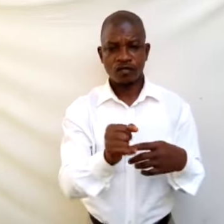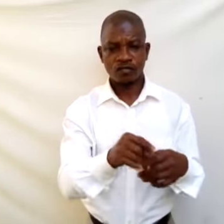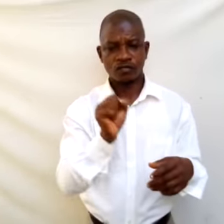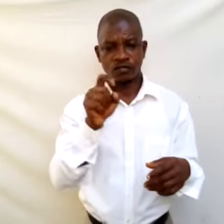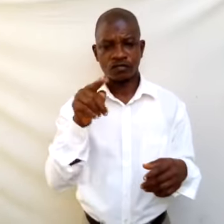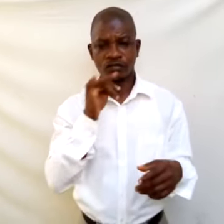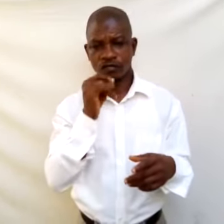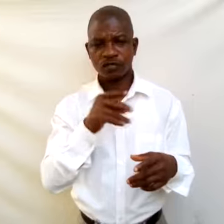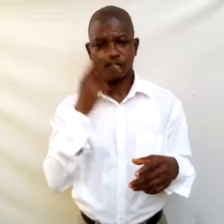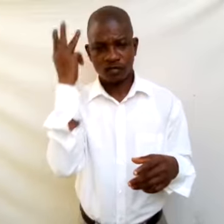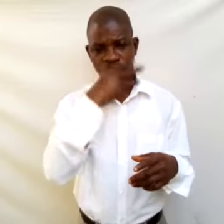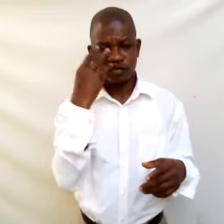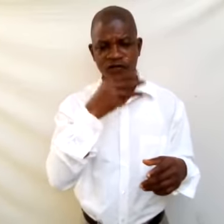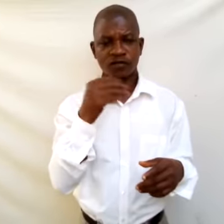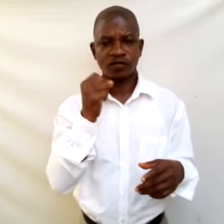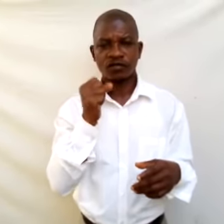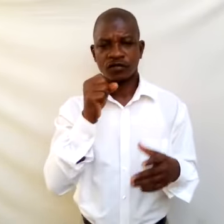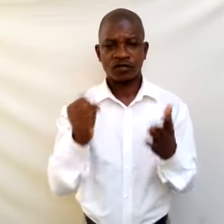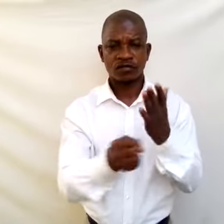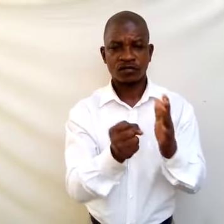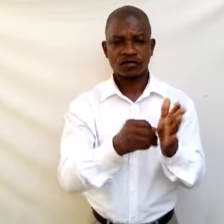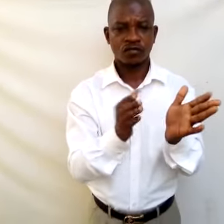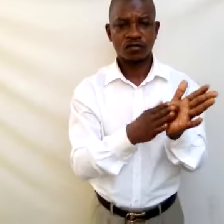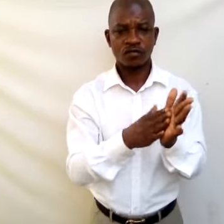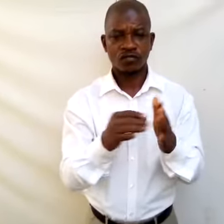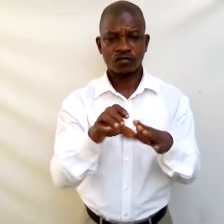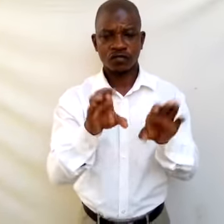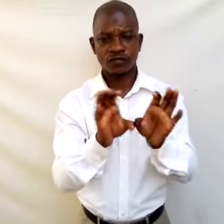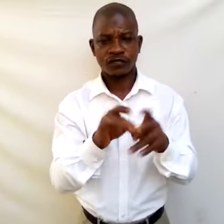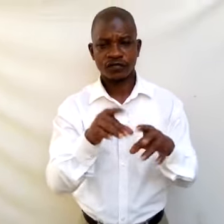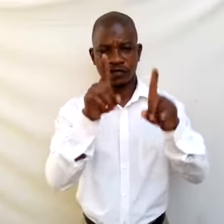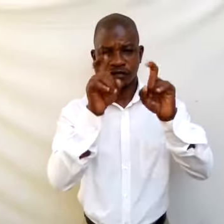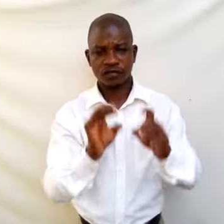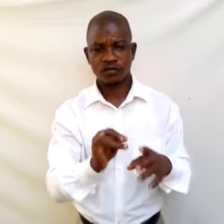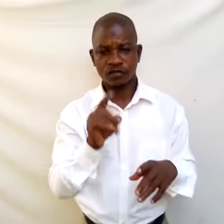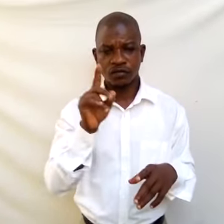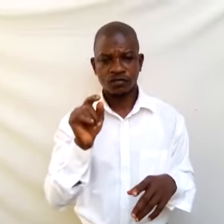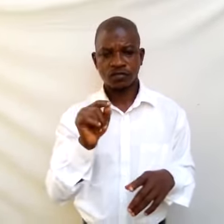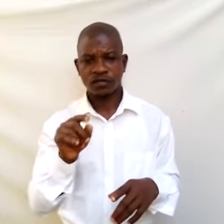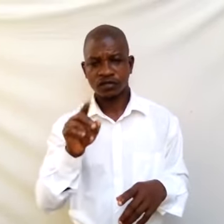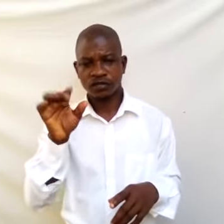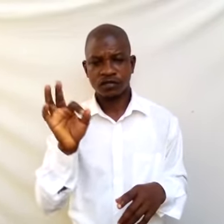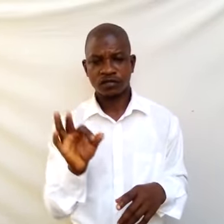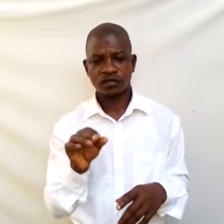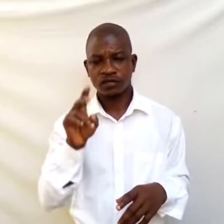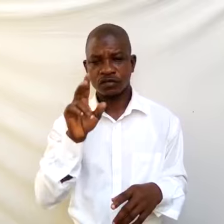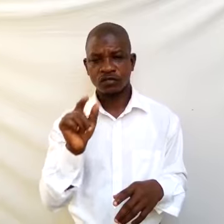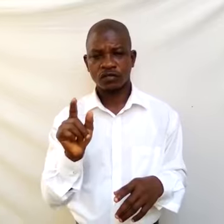West African Senior School Certificate Examination 2019. Write the